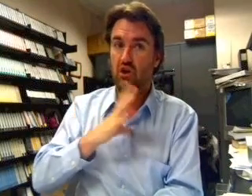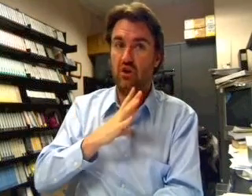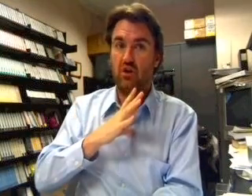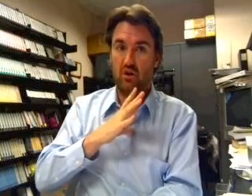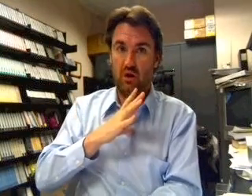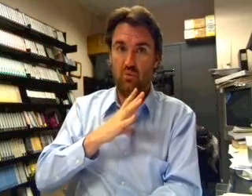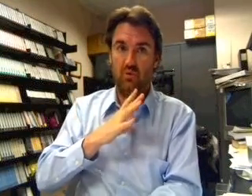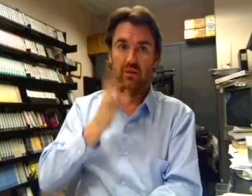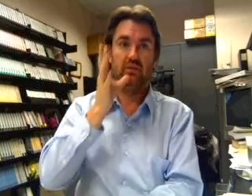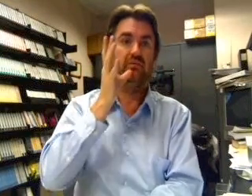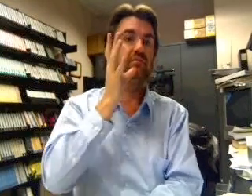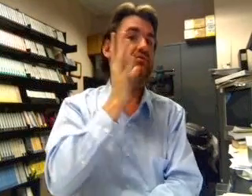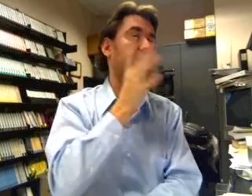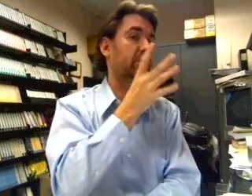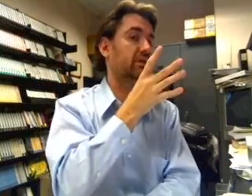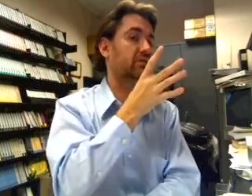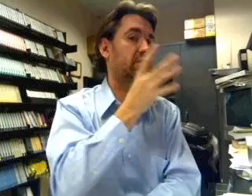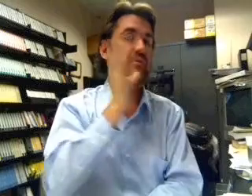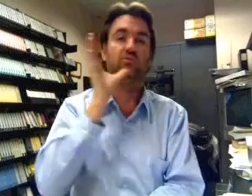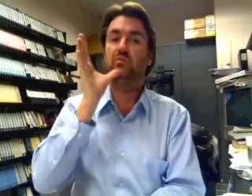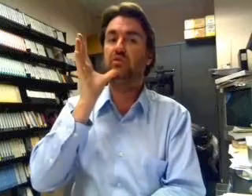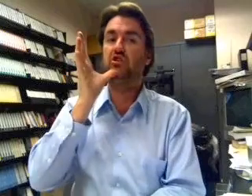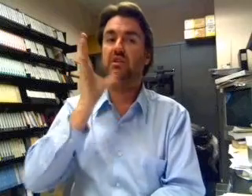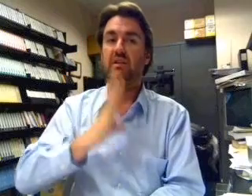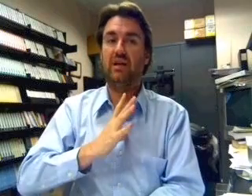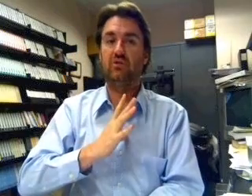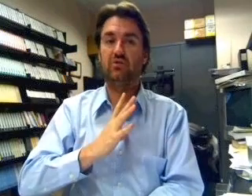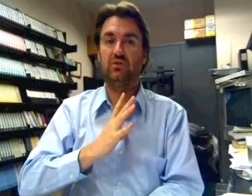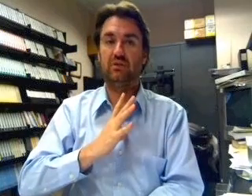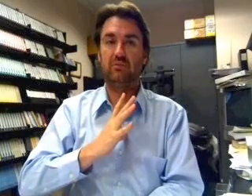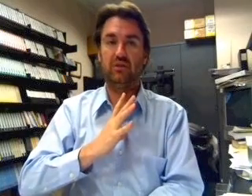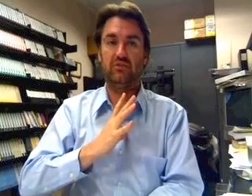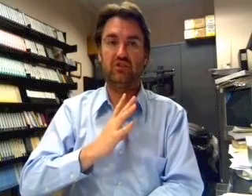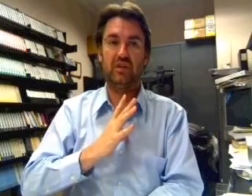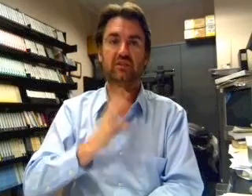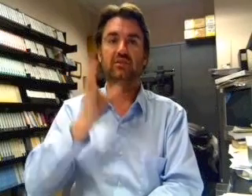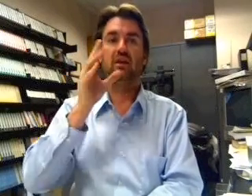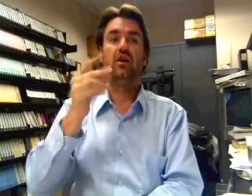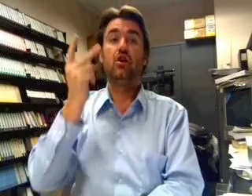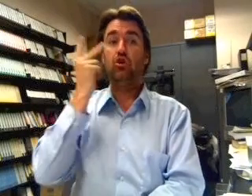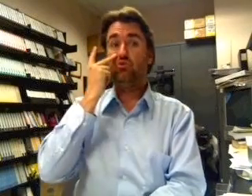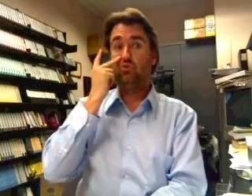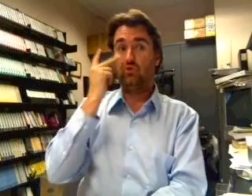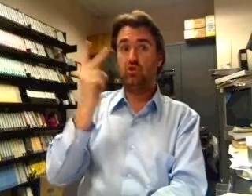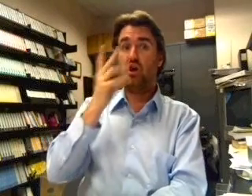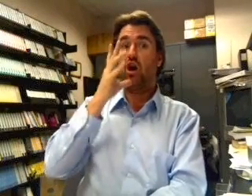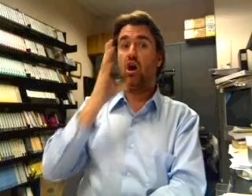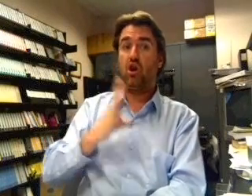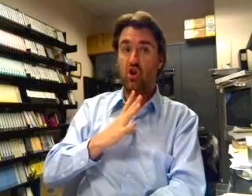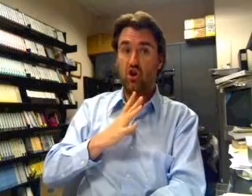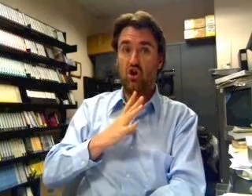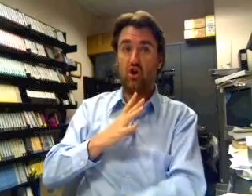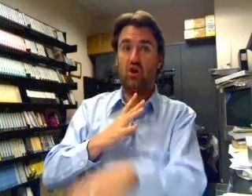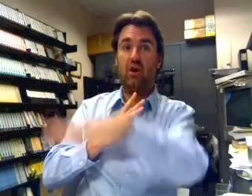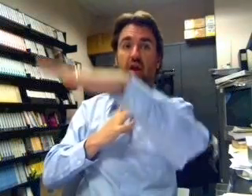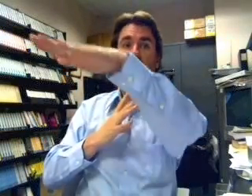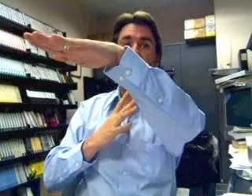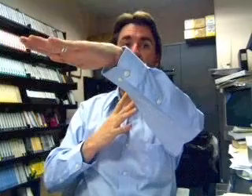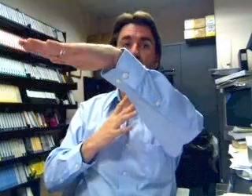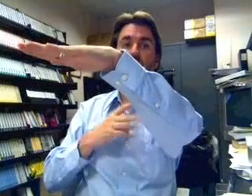her, a woman, so it comes from the chin and down to the middle of the chest. You saw her, and then